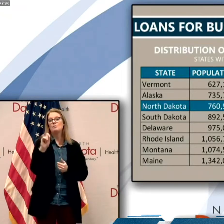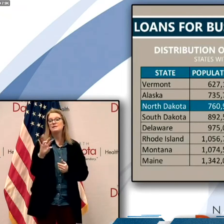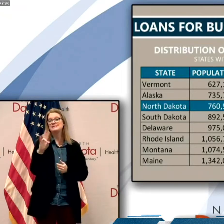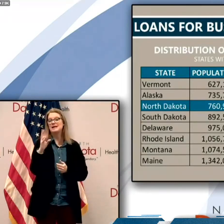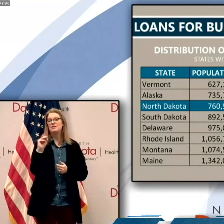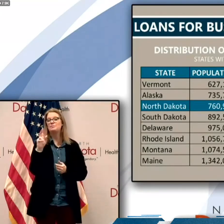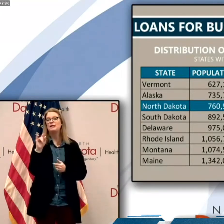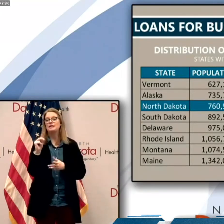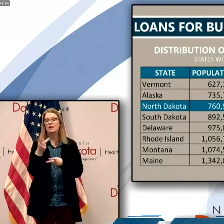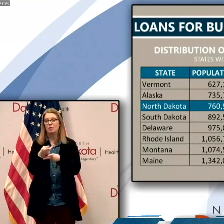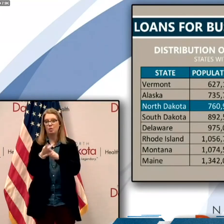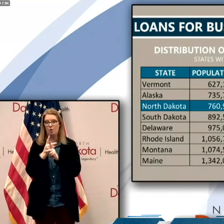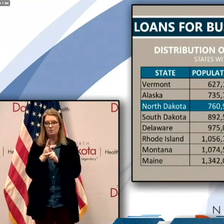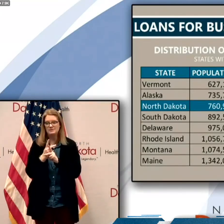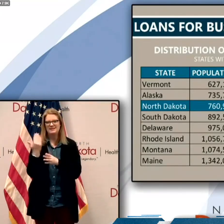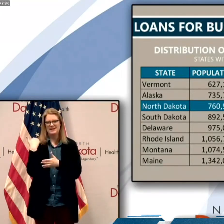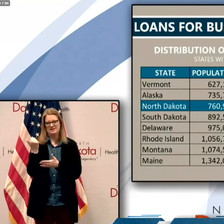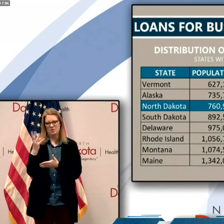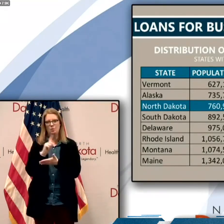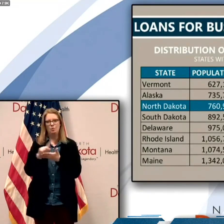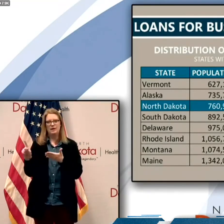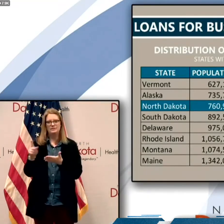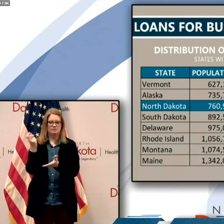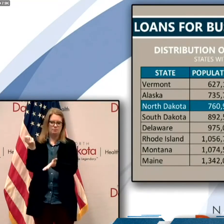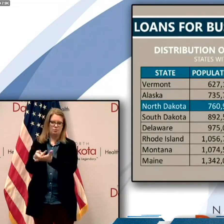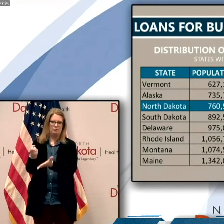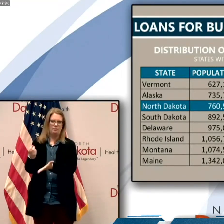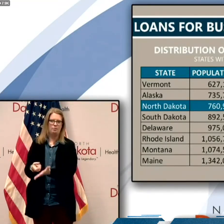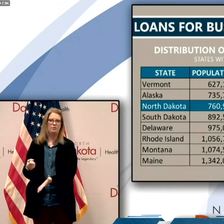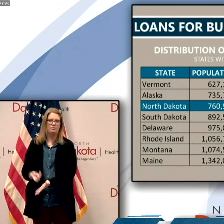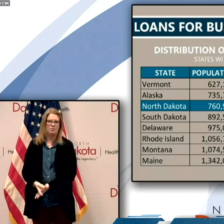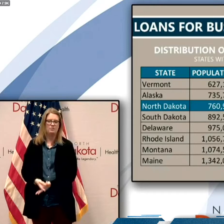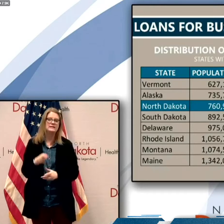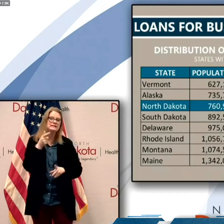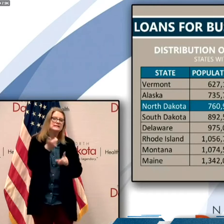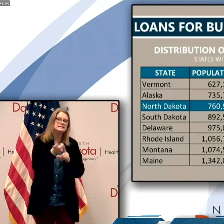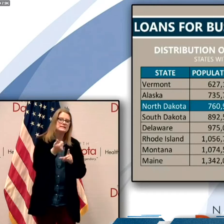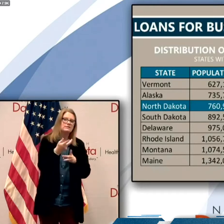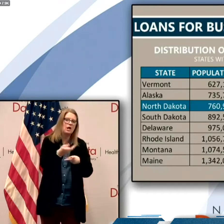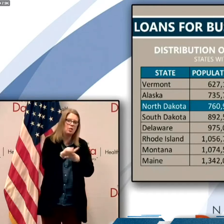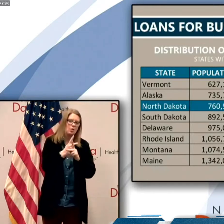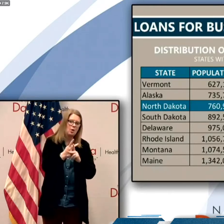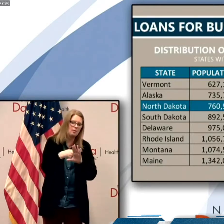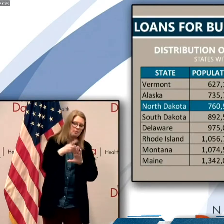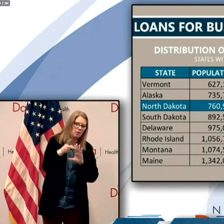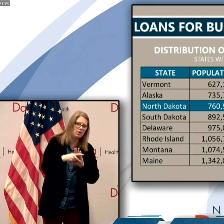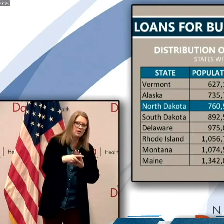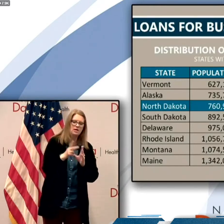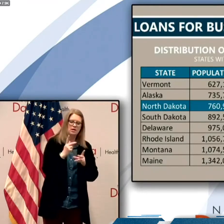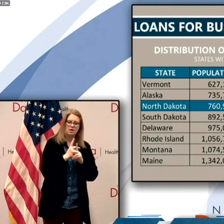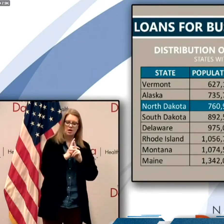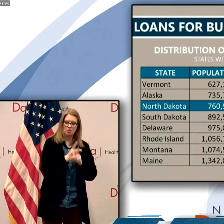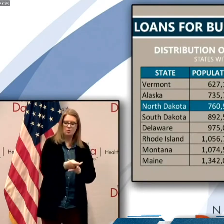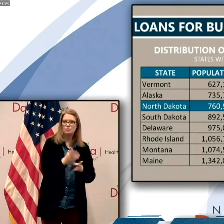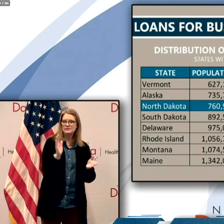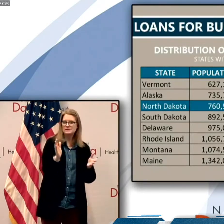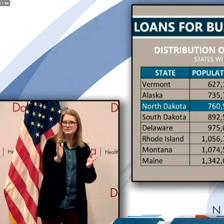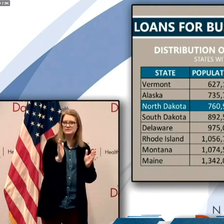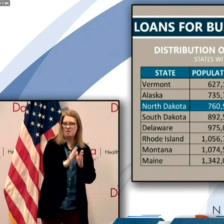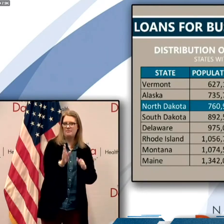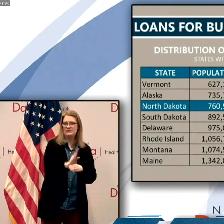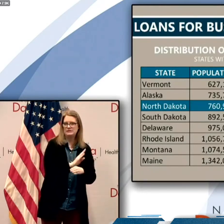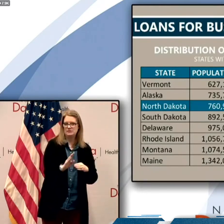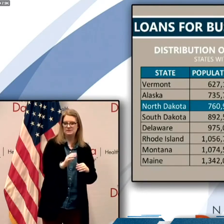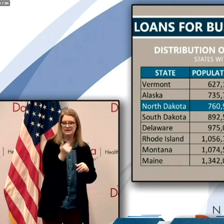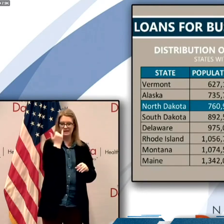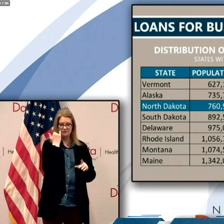that were approved over the last couple of weeks. And again, this is a loan program where it's a loan to a small business. If you maintain